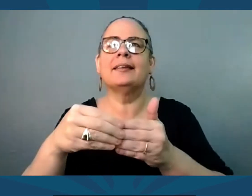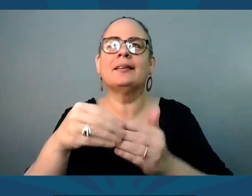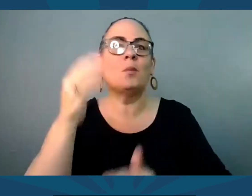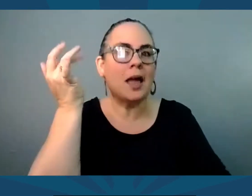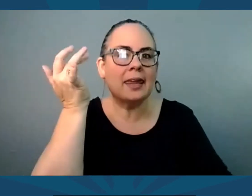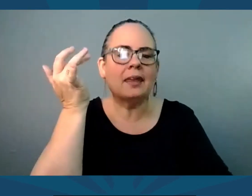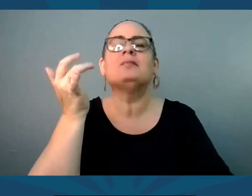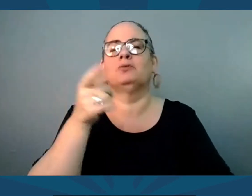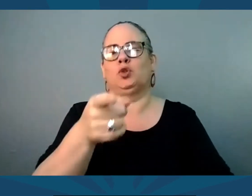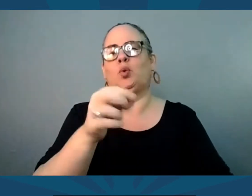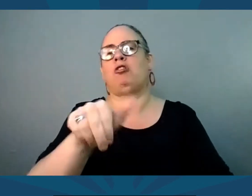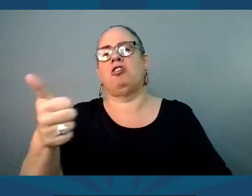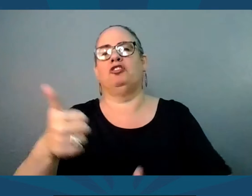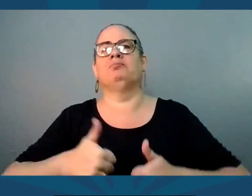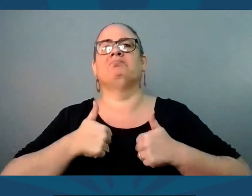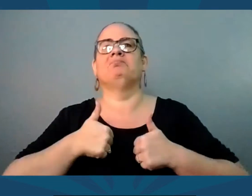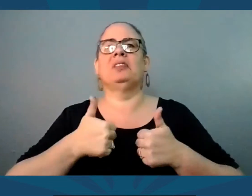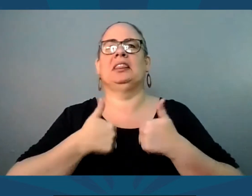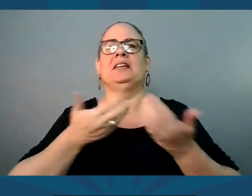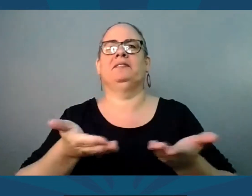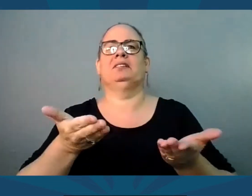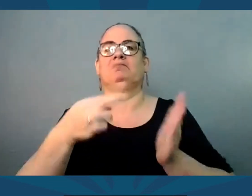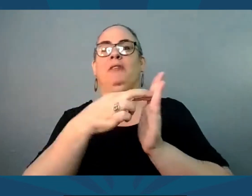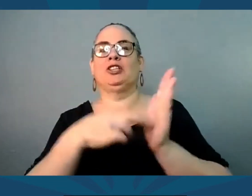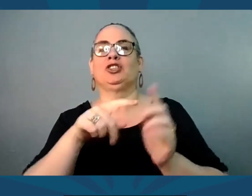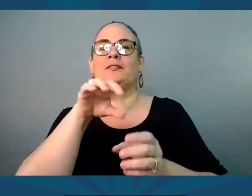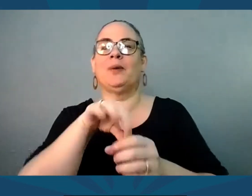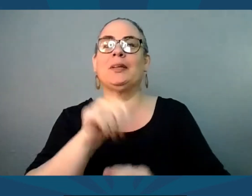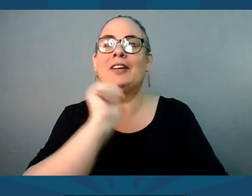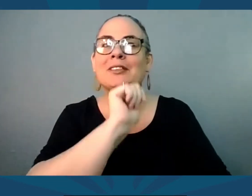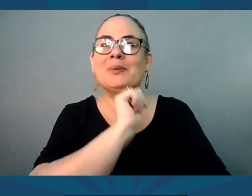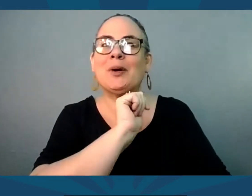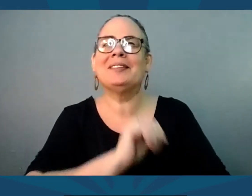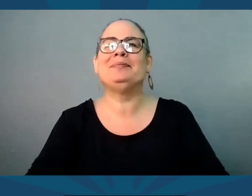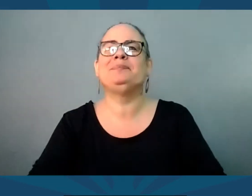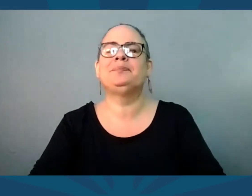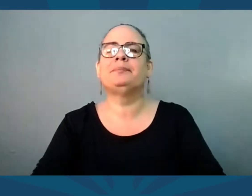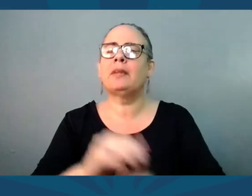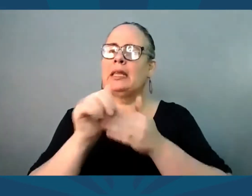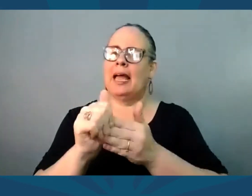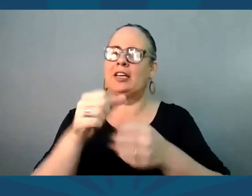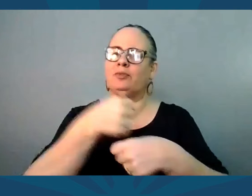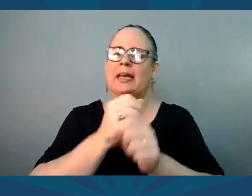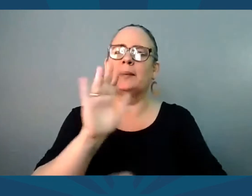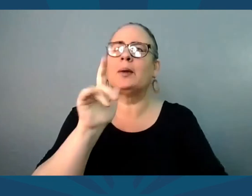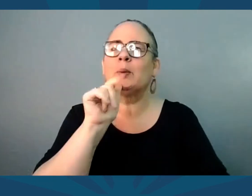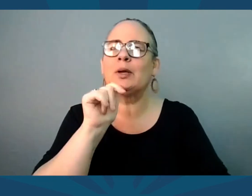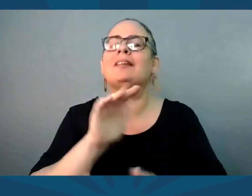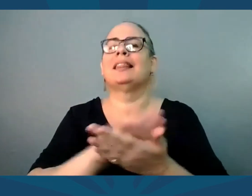Your household is receiving this voter education guide because you or another resident are registered to vote in